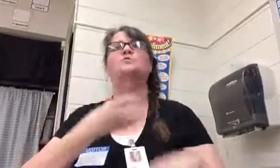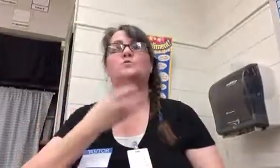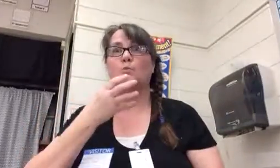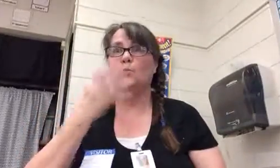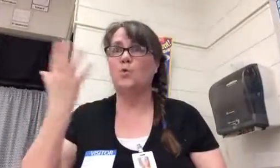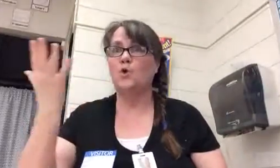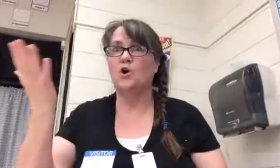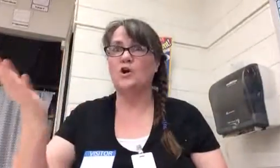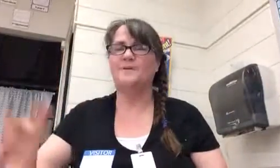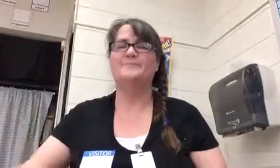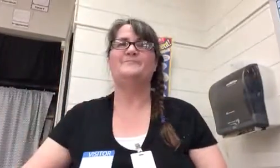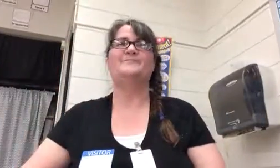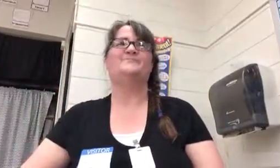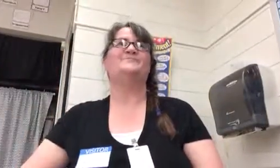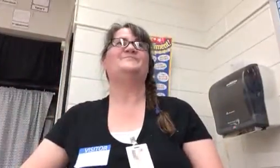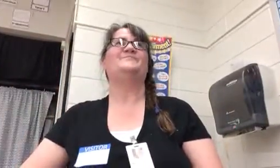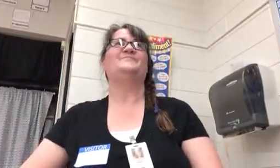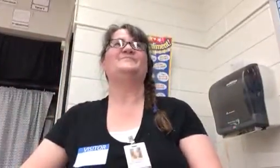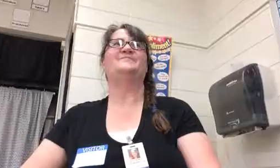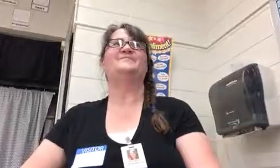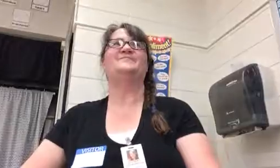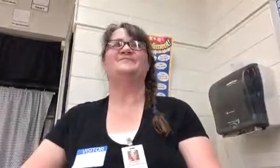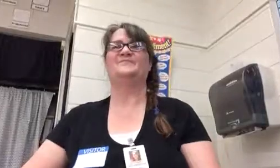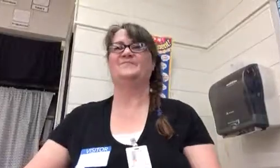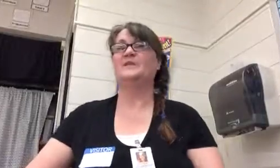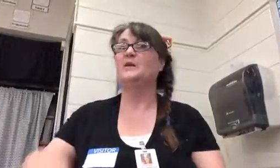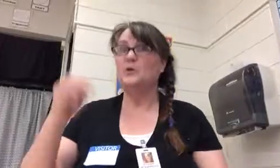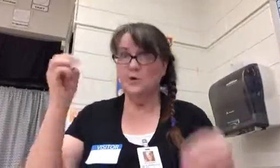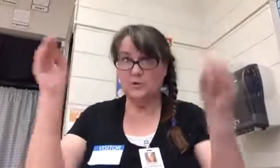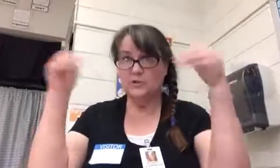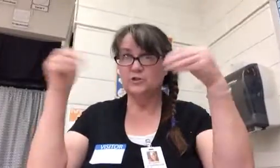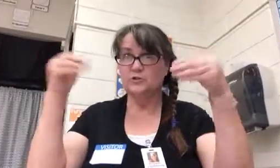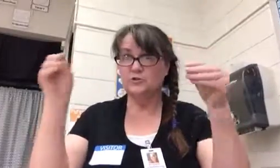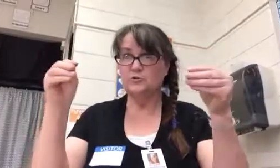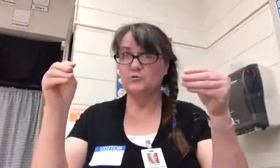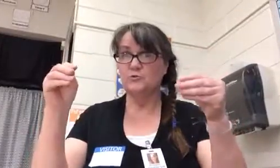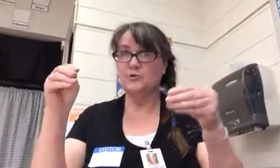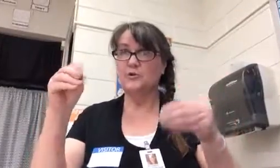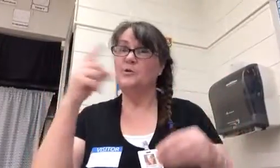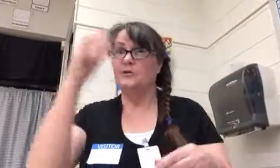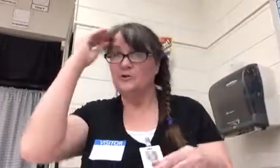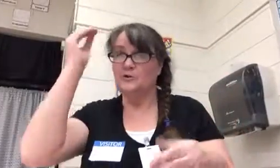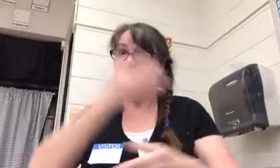to Walmart with Gannon, and we had to take our coats off because it was so warm. My car said it was